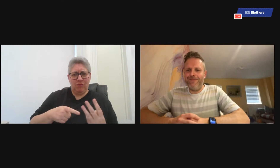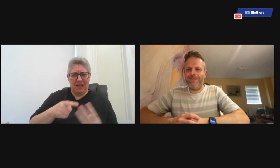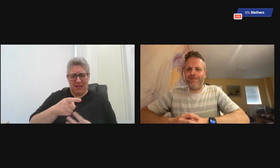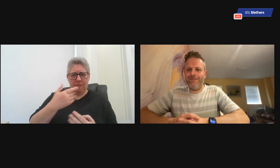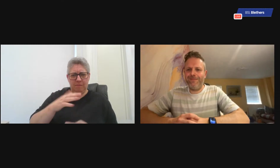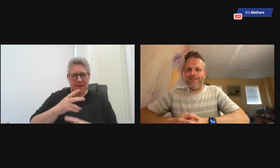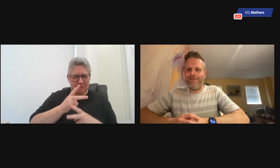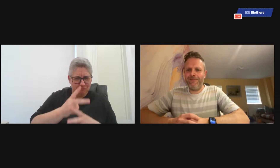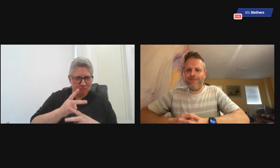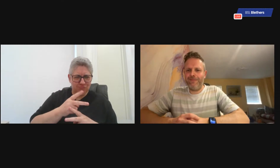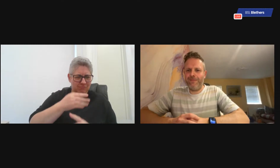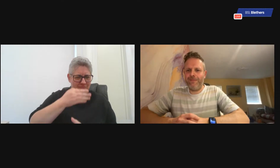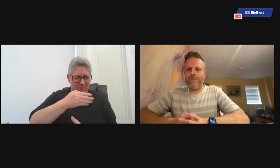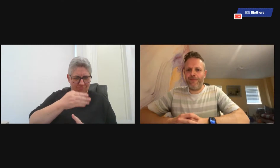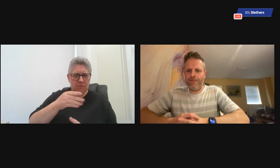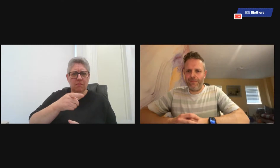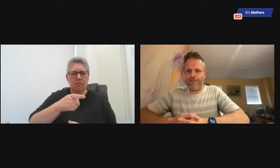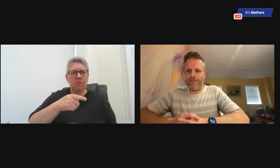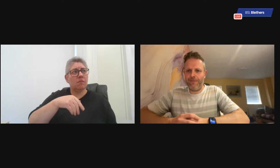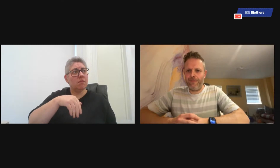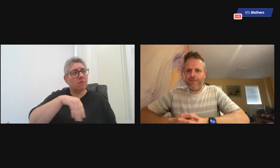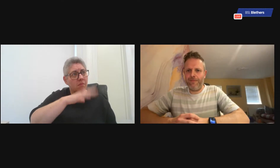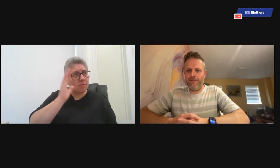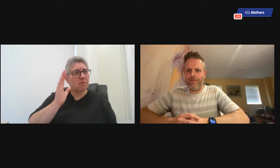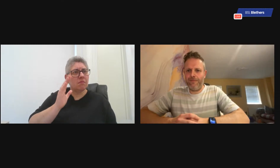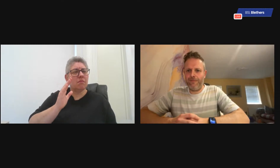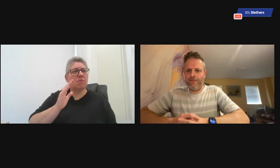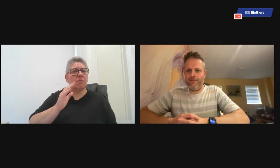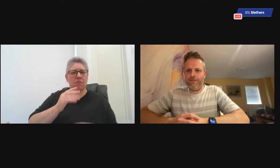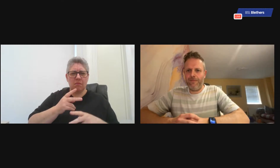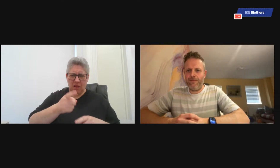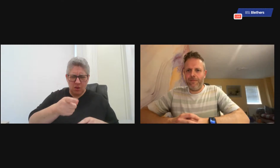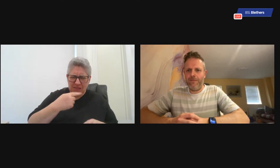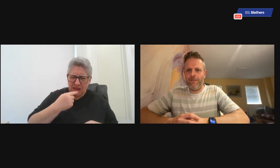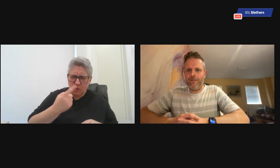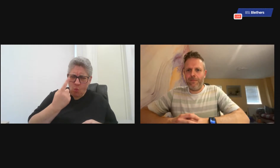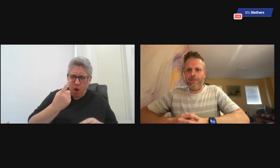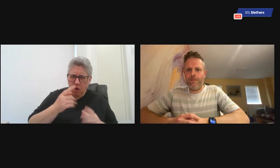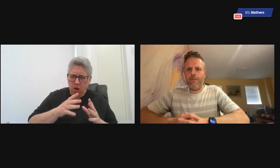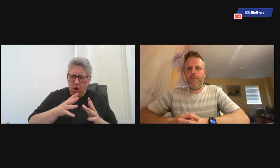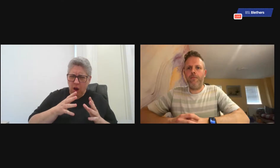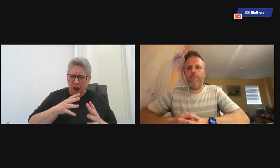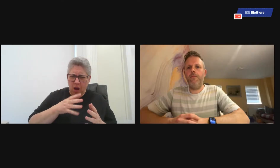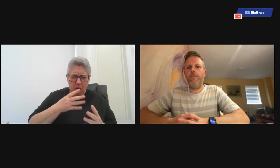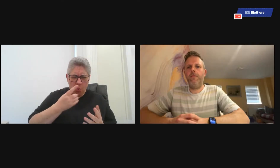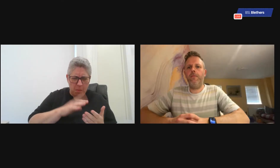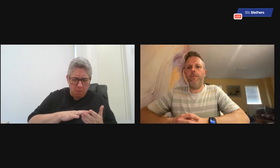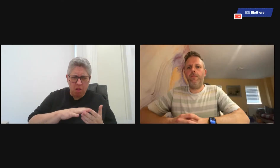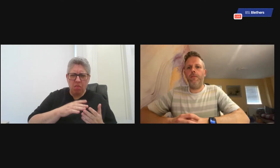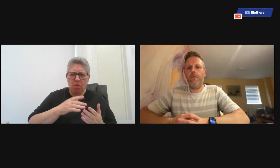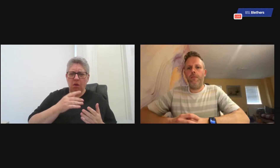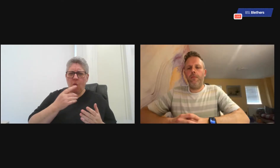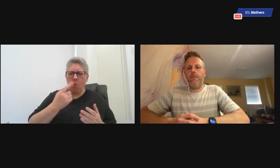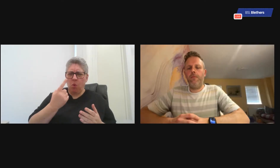upstairs now, gaming. So yeah. Great. Okay. So the 3 that have flown the nest,